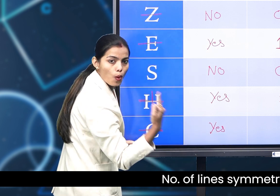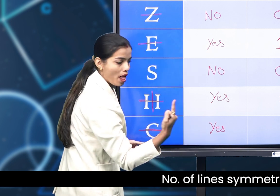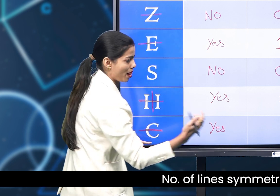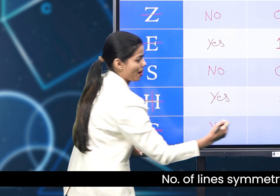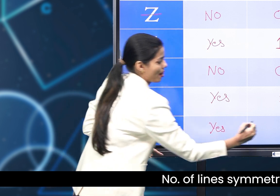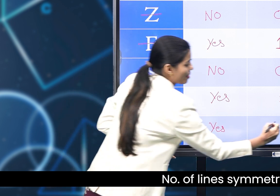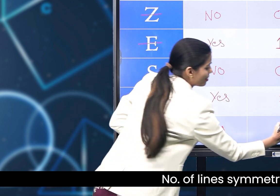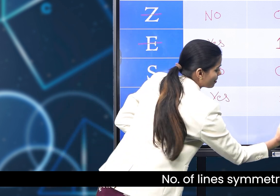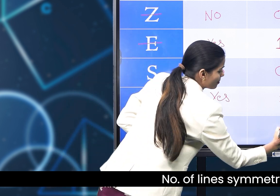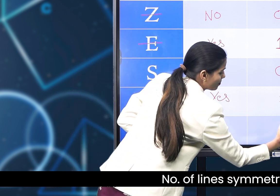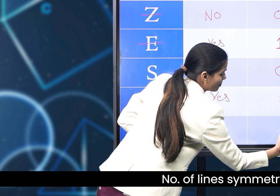number of lines of symmetry is 1,